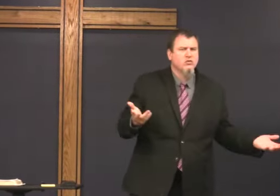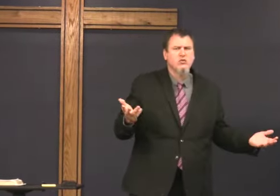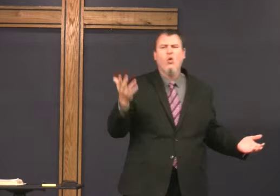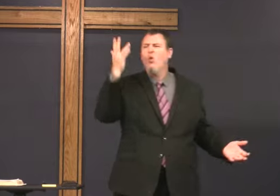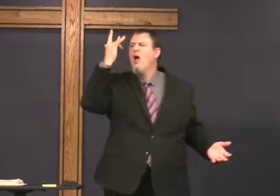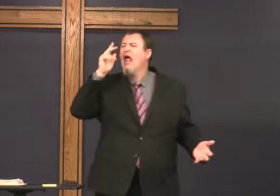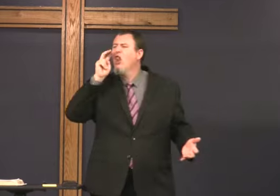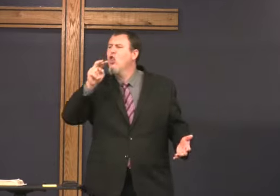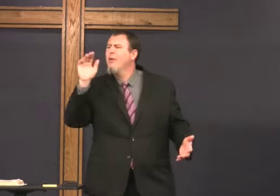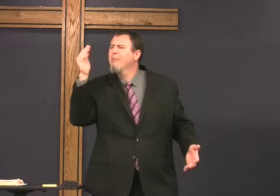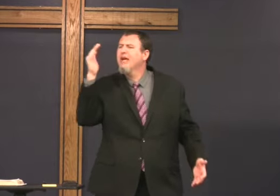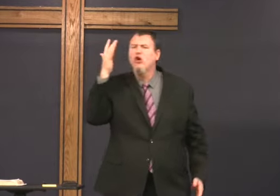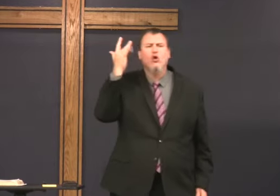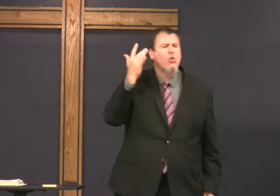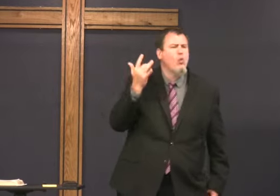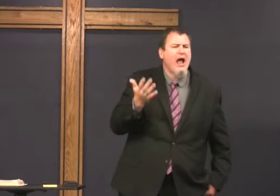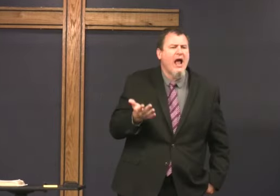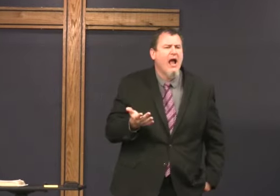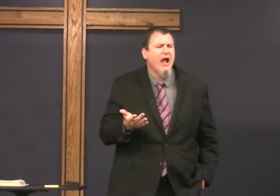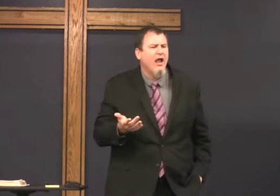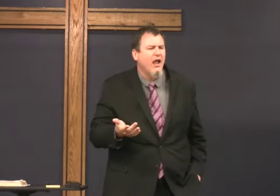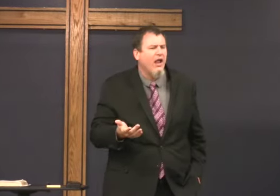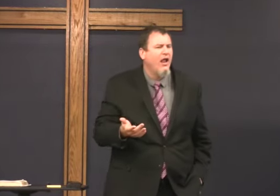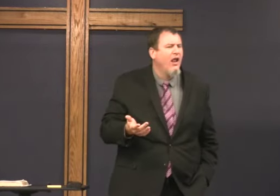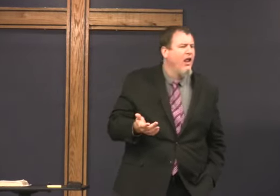Of course. Why did you look in a mirror?